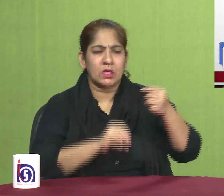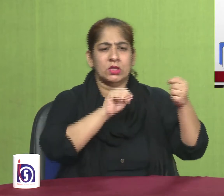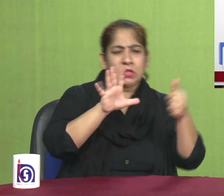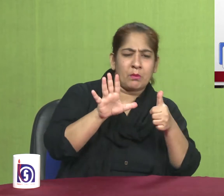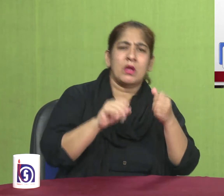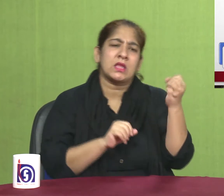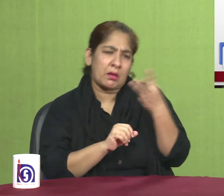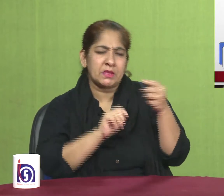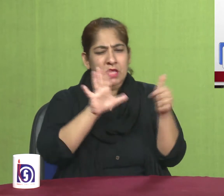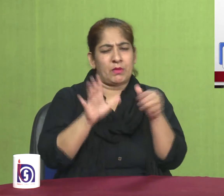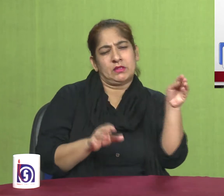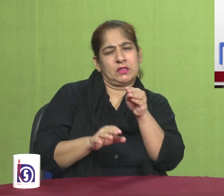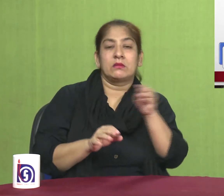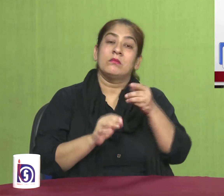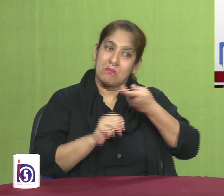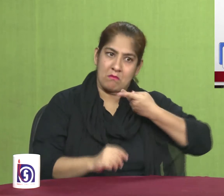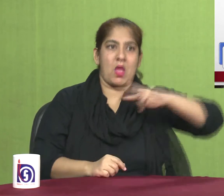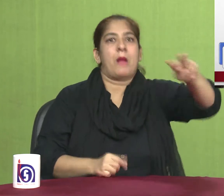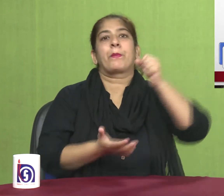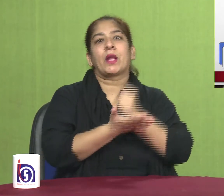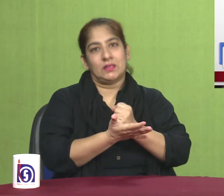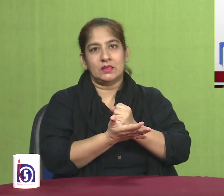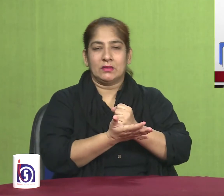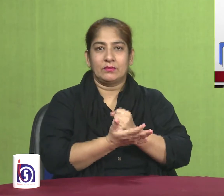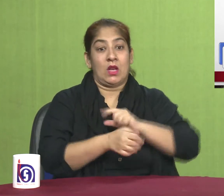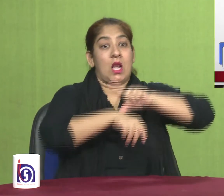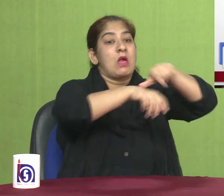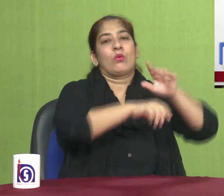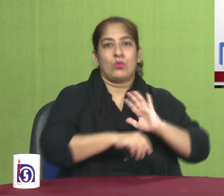you need to return that in a certain time period.